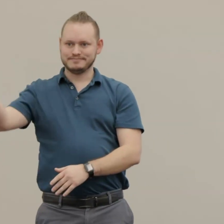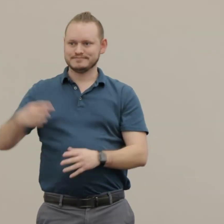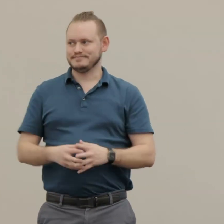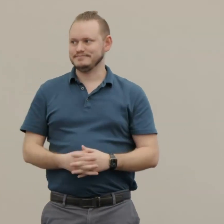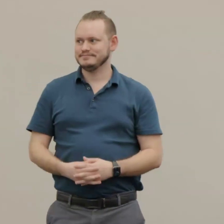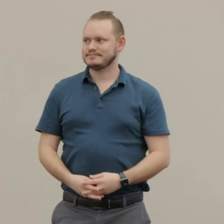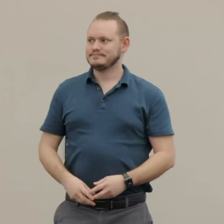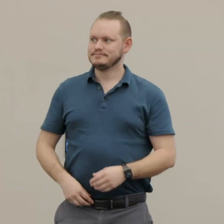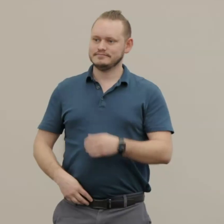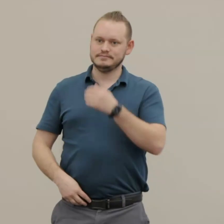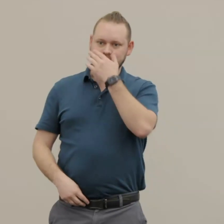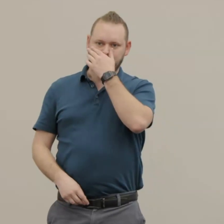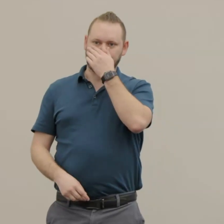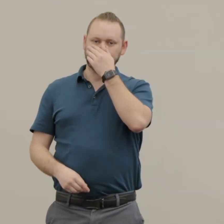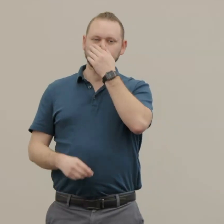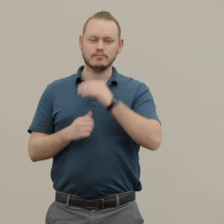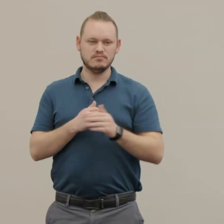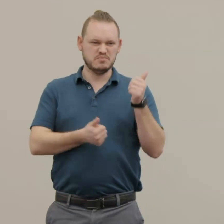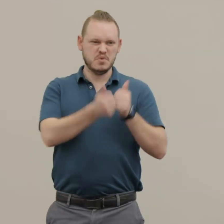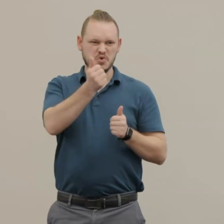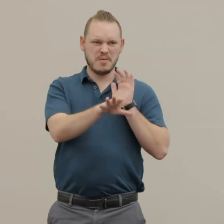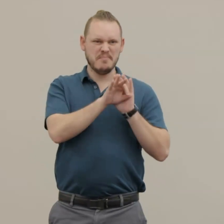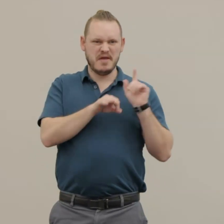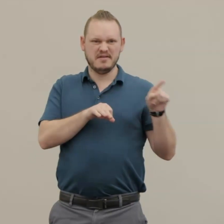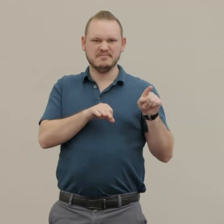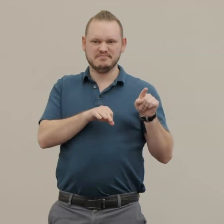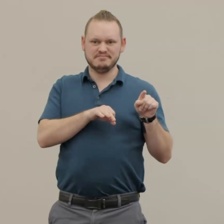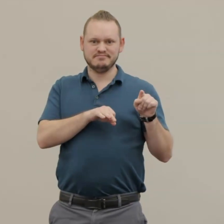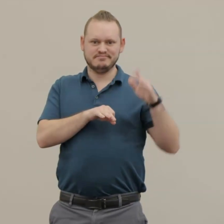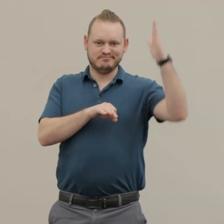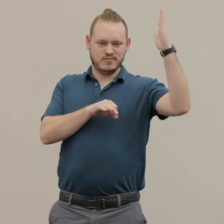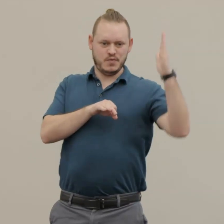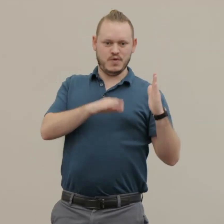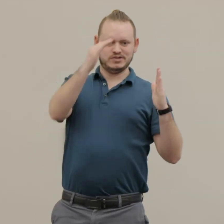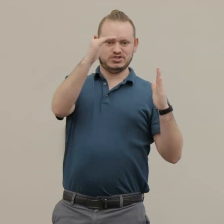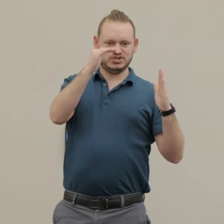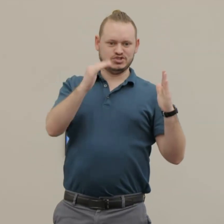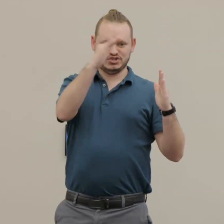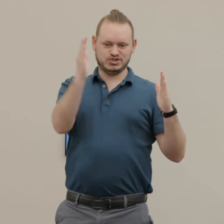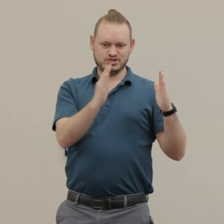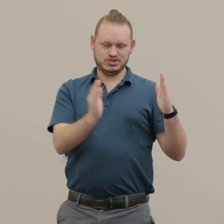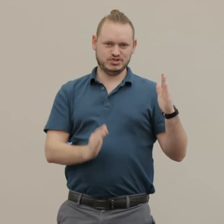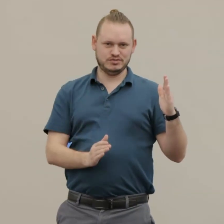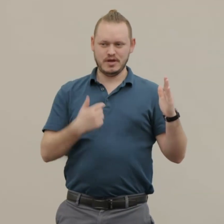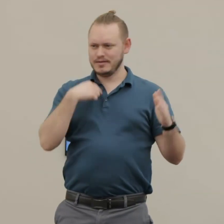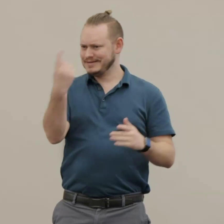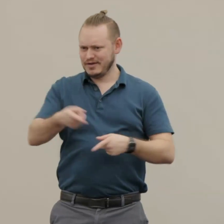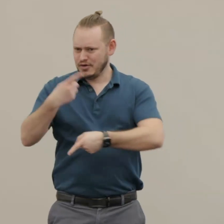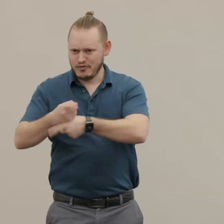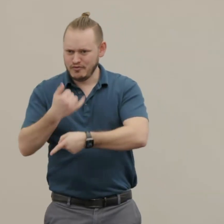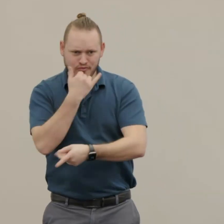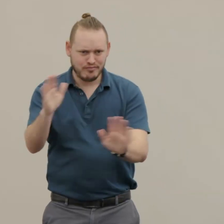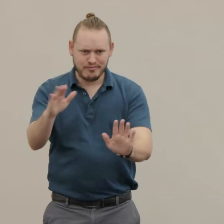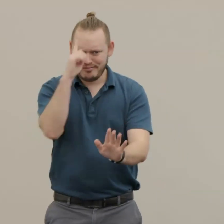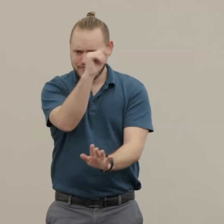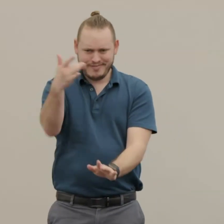Okay, I had the majority going for the left justified, right ragged. And I'm not telling you what to like. You